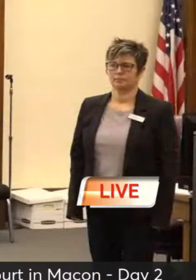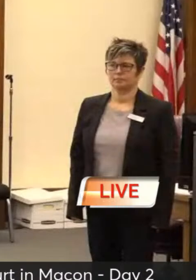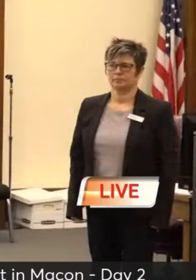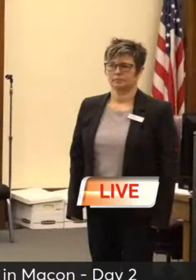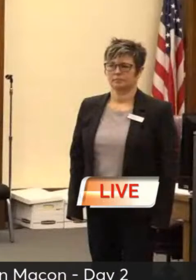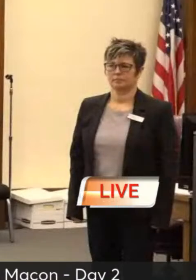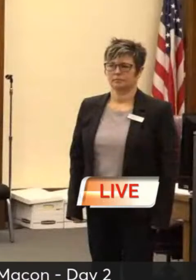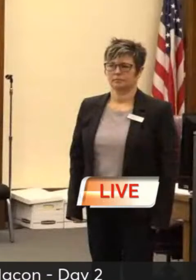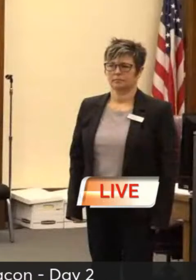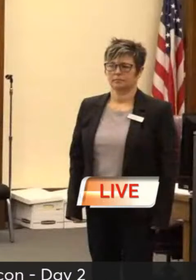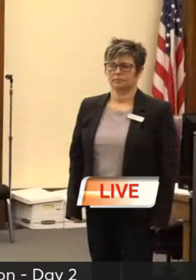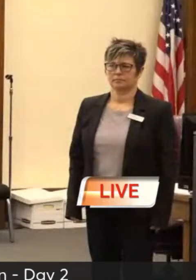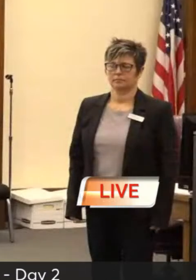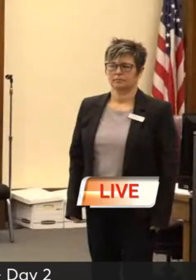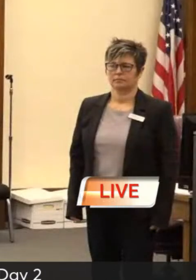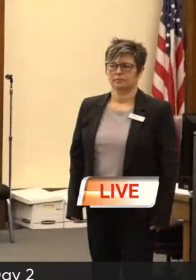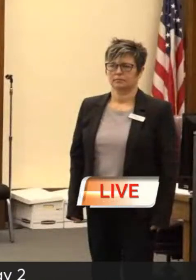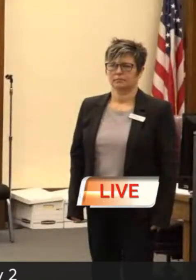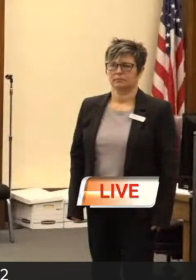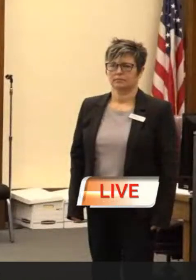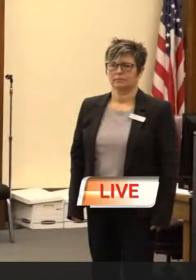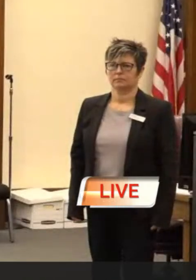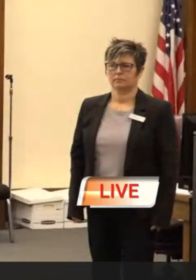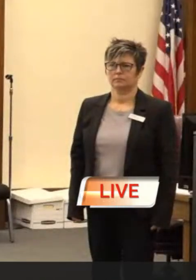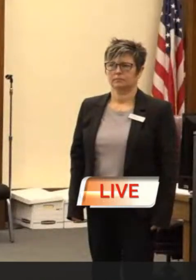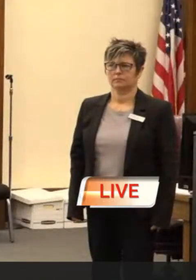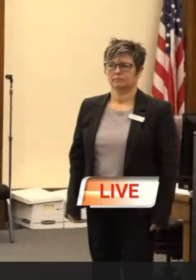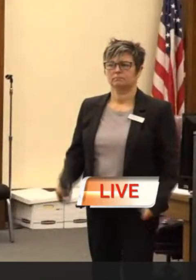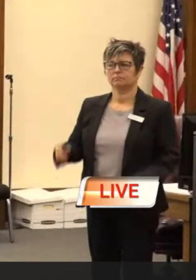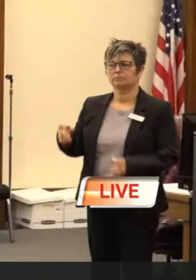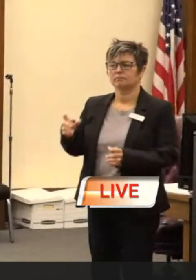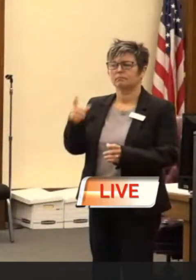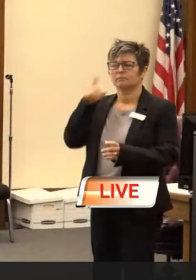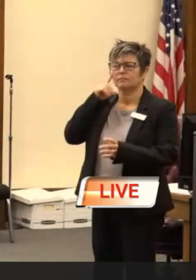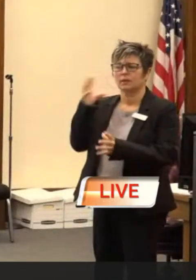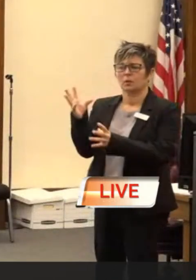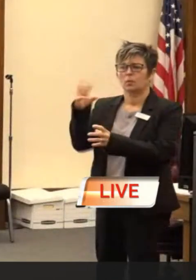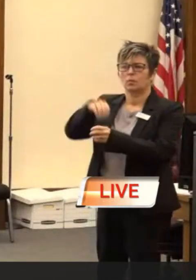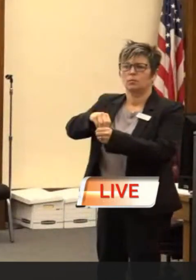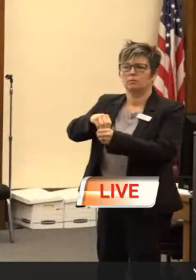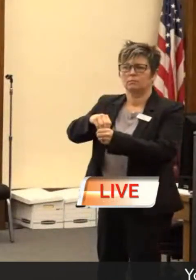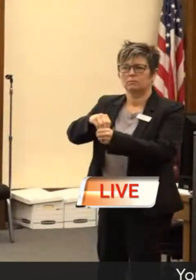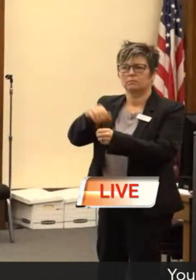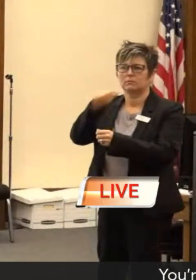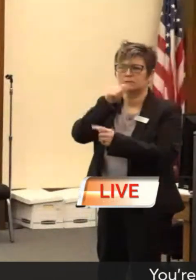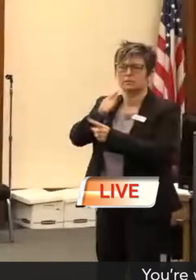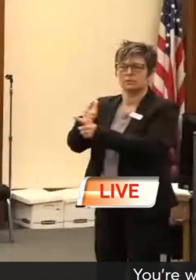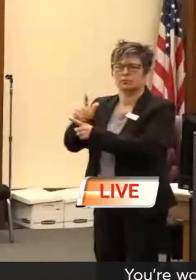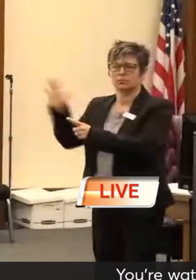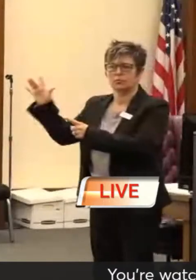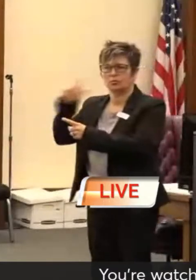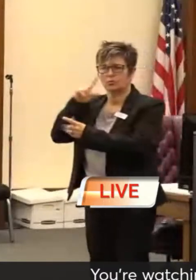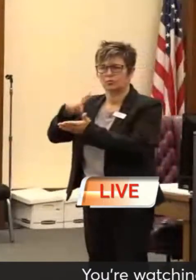don't. Let's let it in. I see that we held